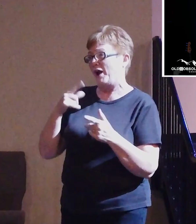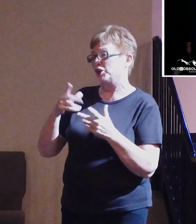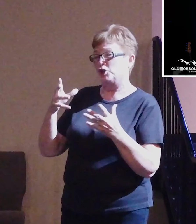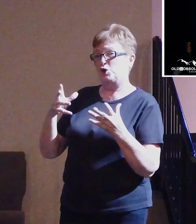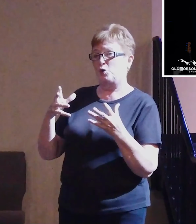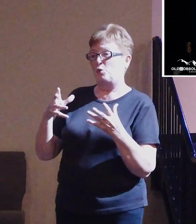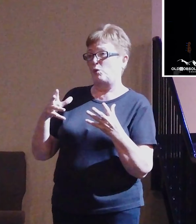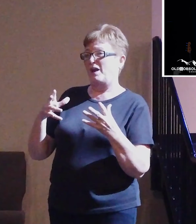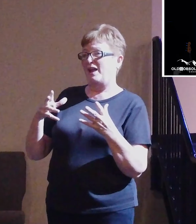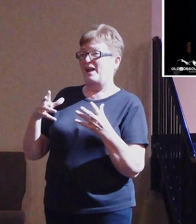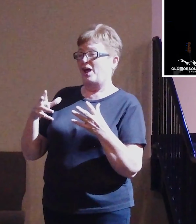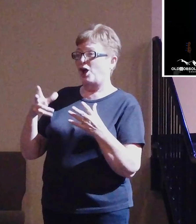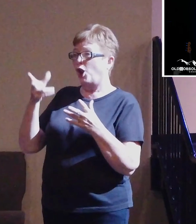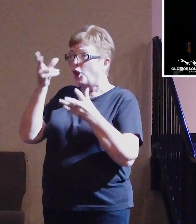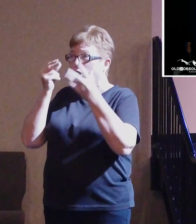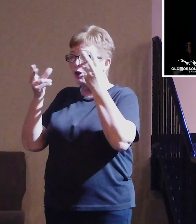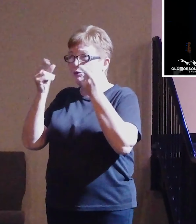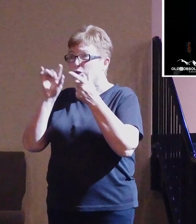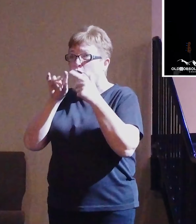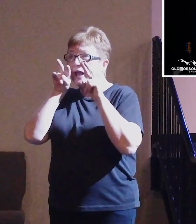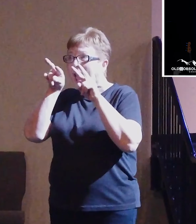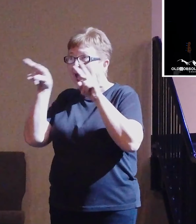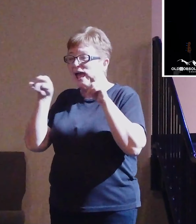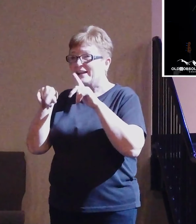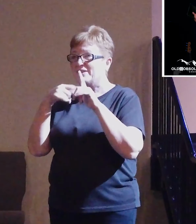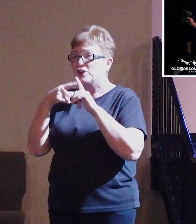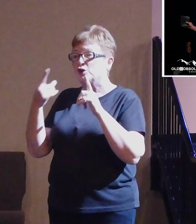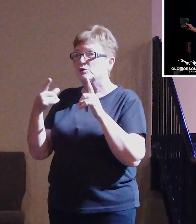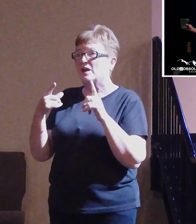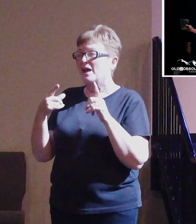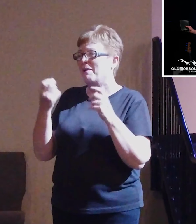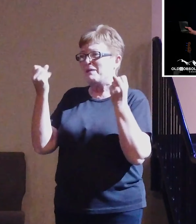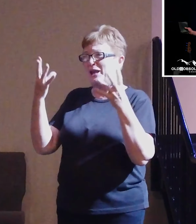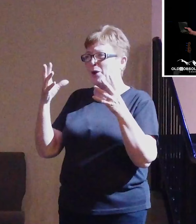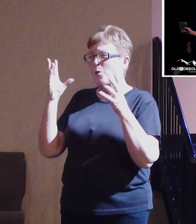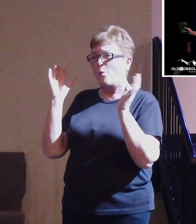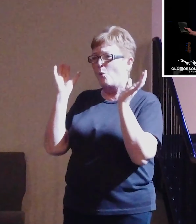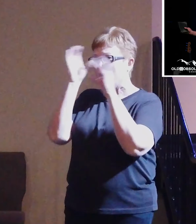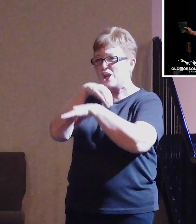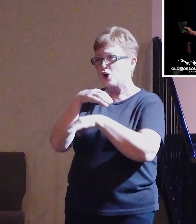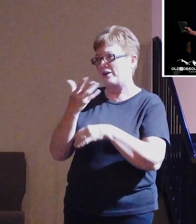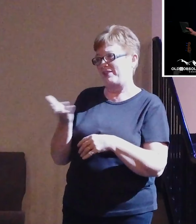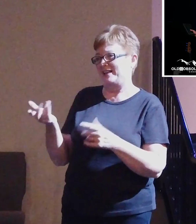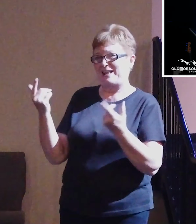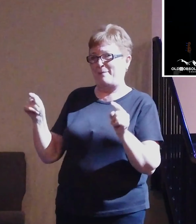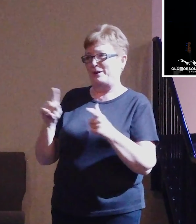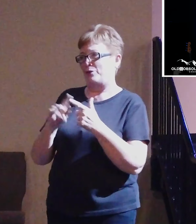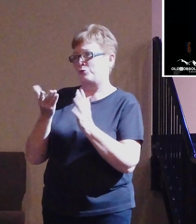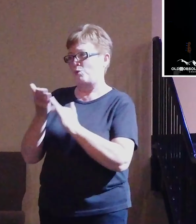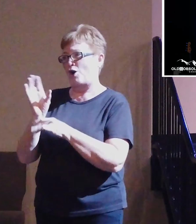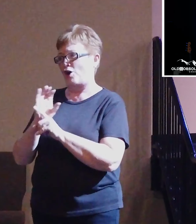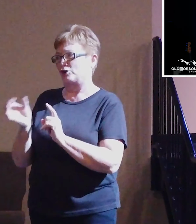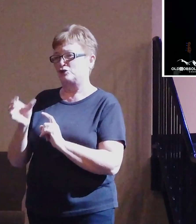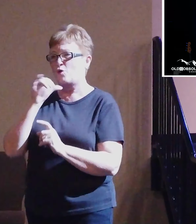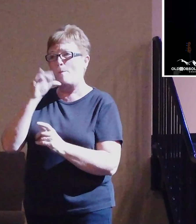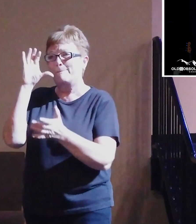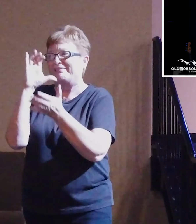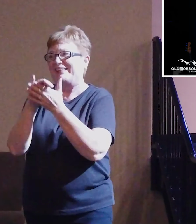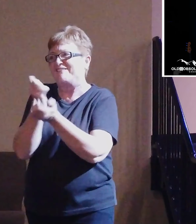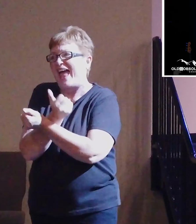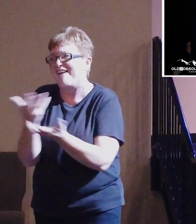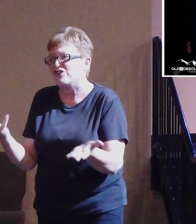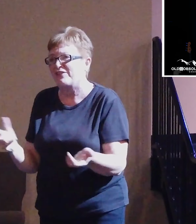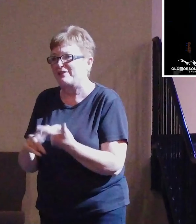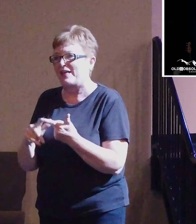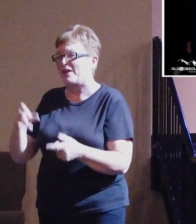receive into our minds and then pass on. There's a lot of weird things taking place in our culture. We shouldn't just believe everything that the